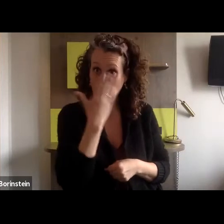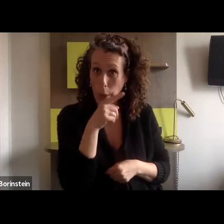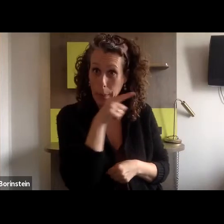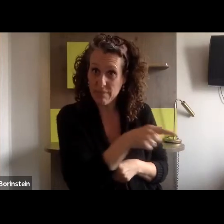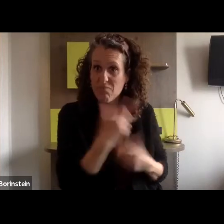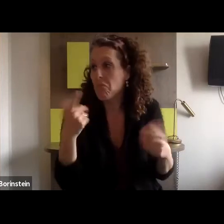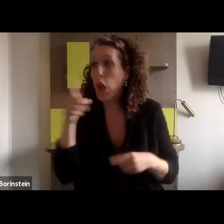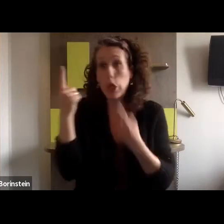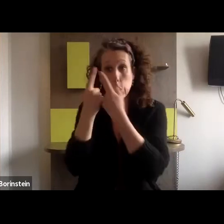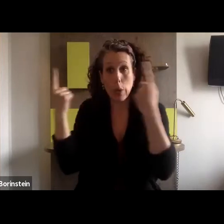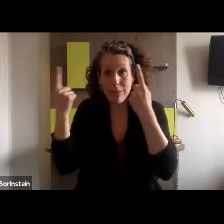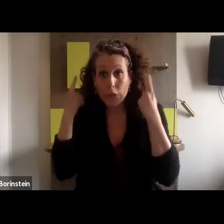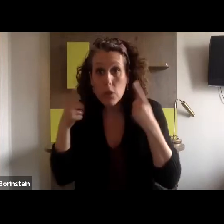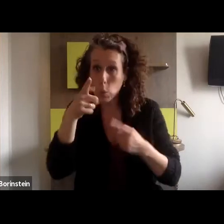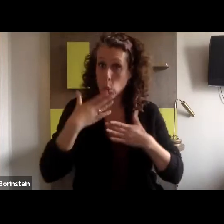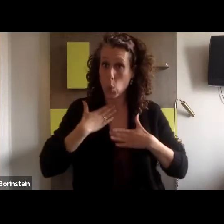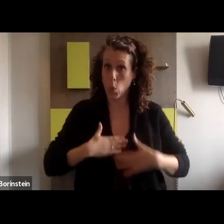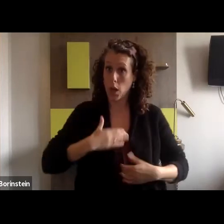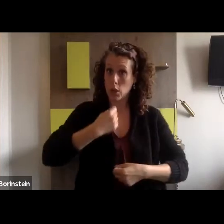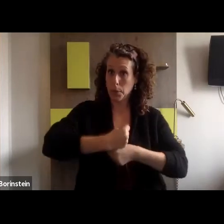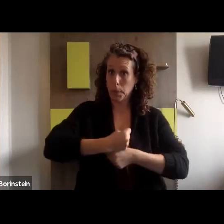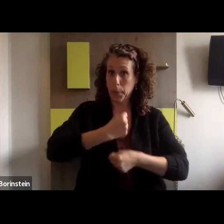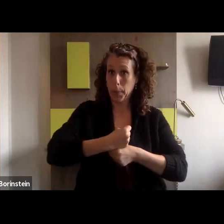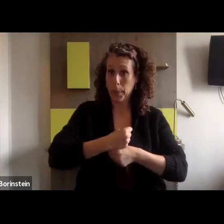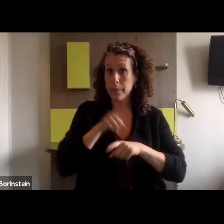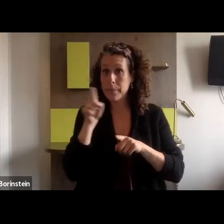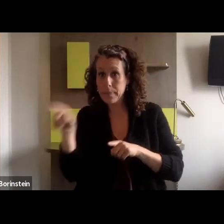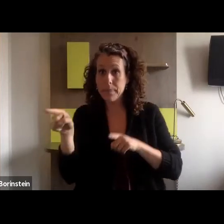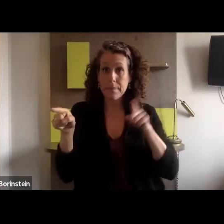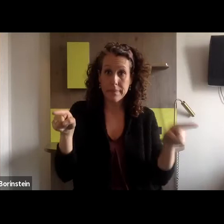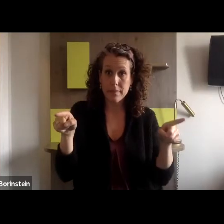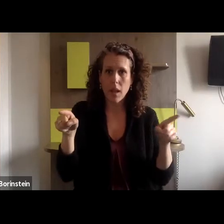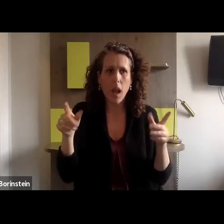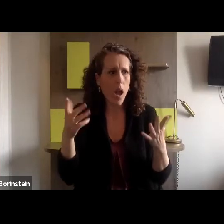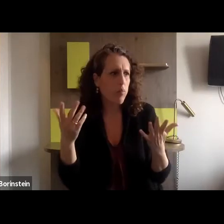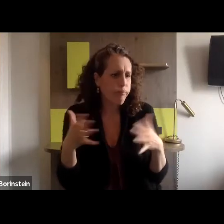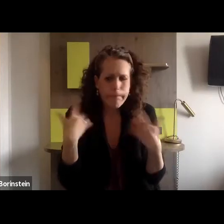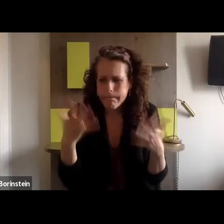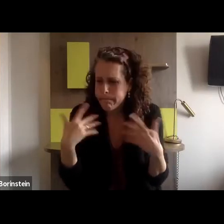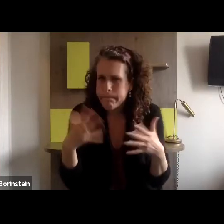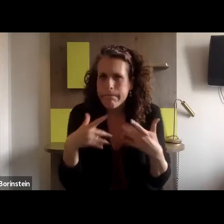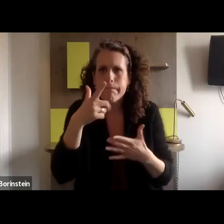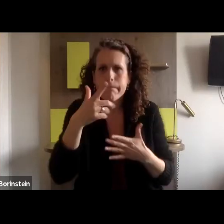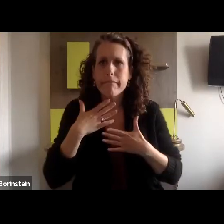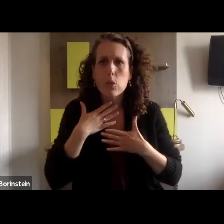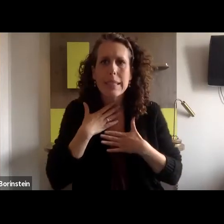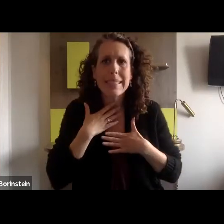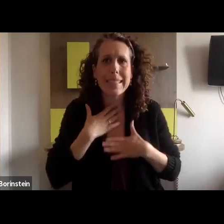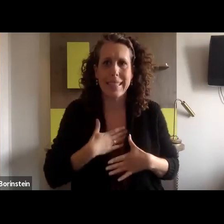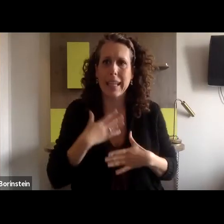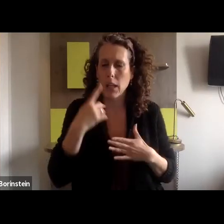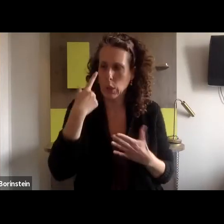at a university, that you need, for example, fulfill certain